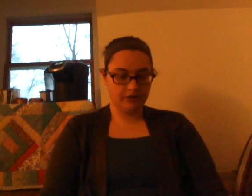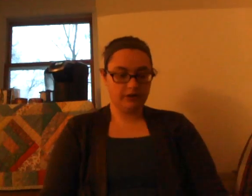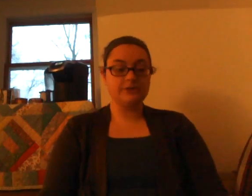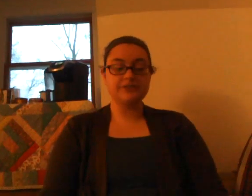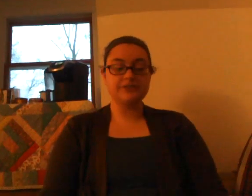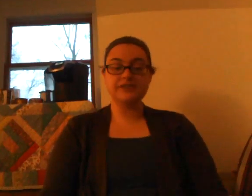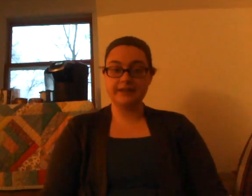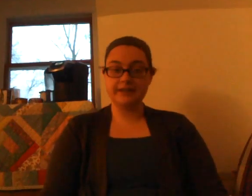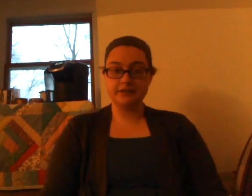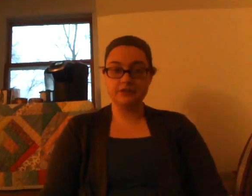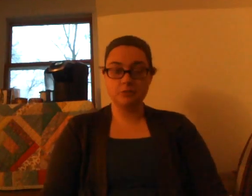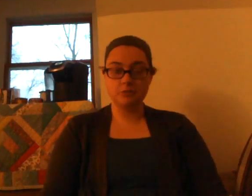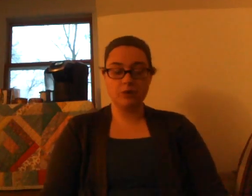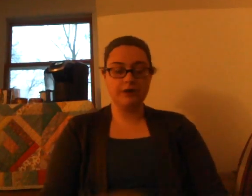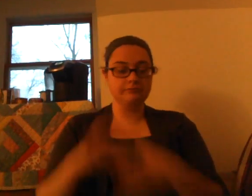the second one.